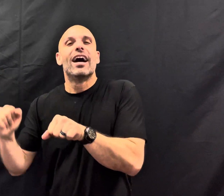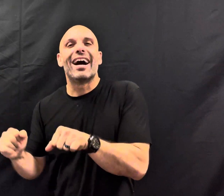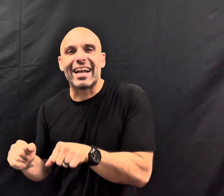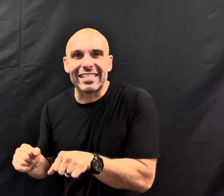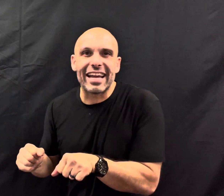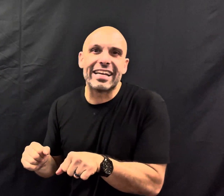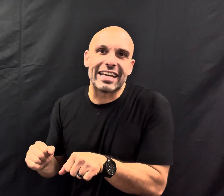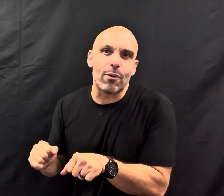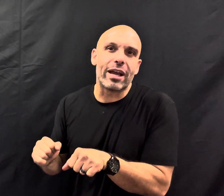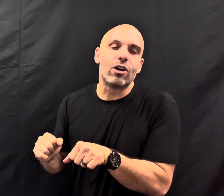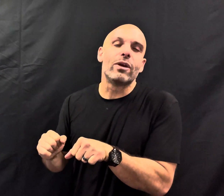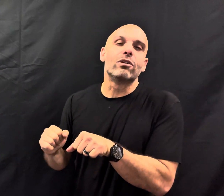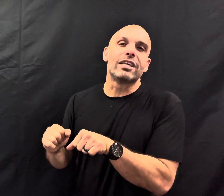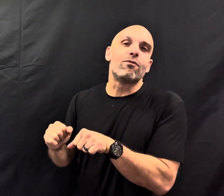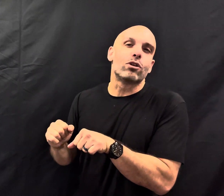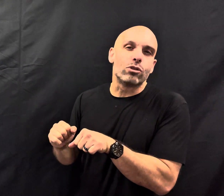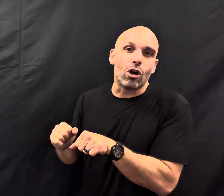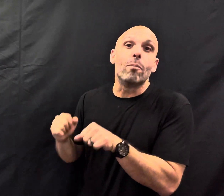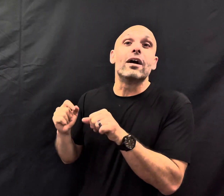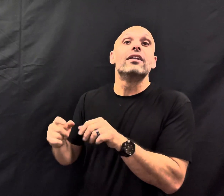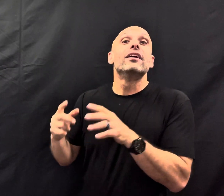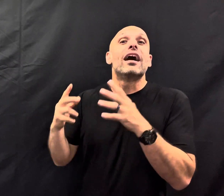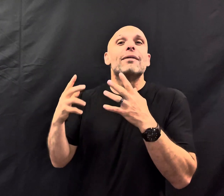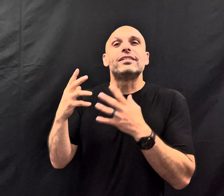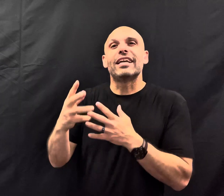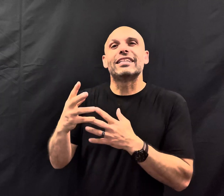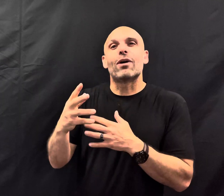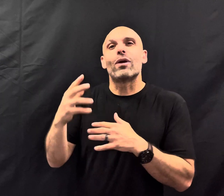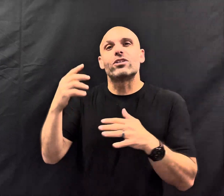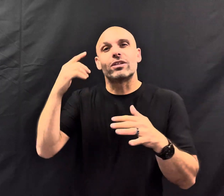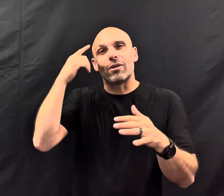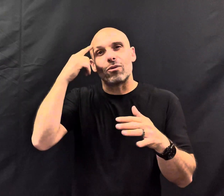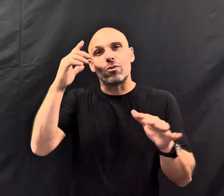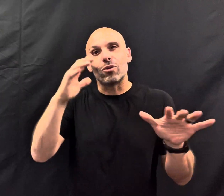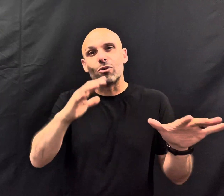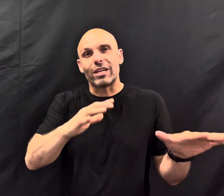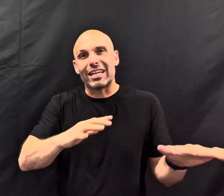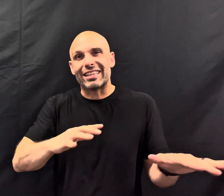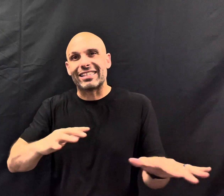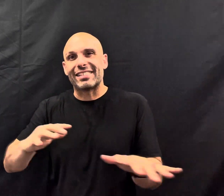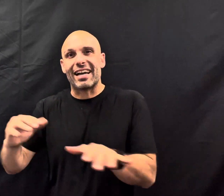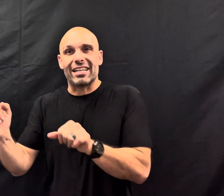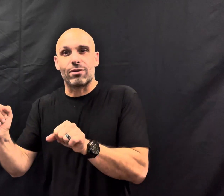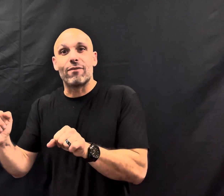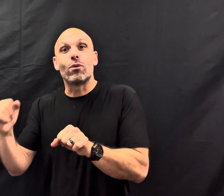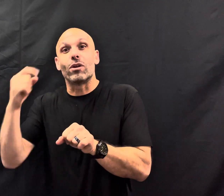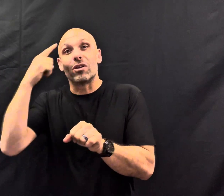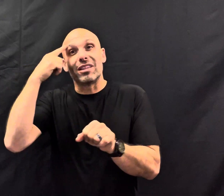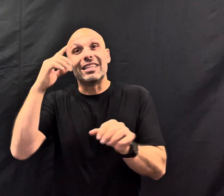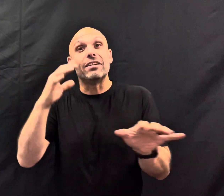And I say it that way. I know we don't say for to go, but I'm saying it that way so that you can get the signs, right? For